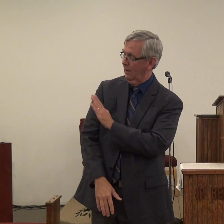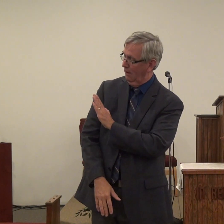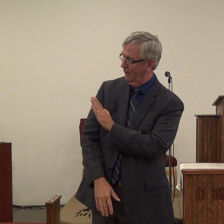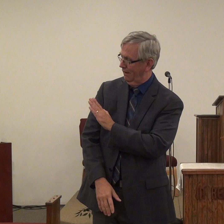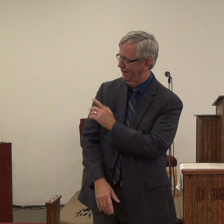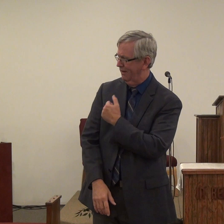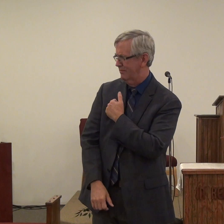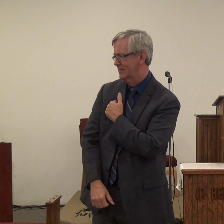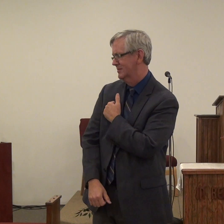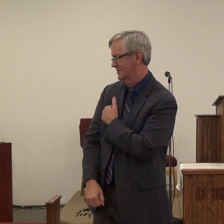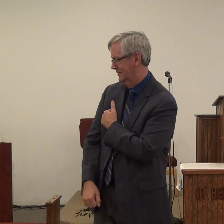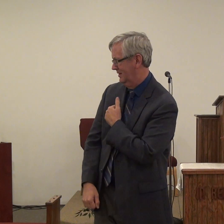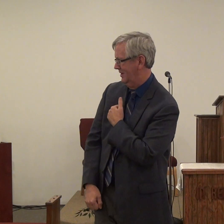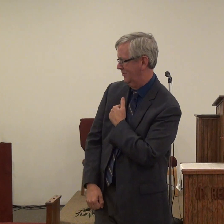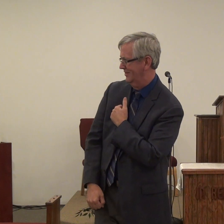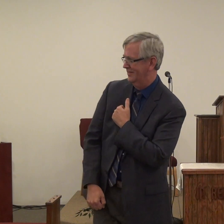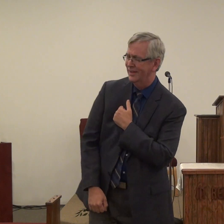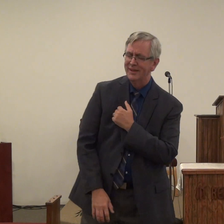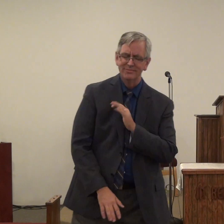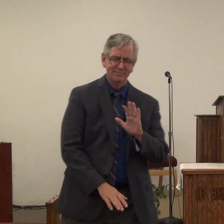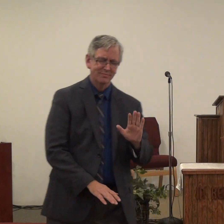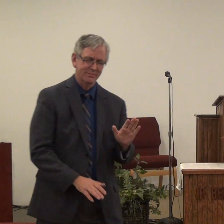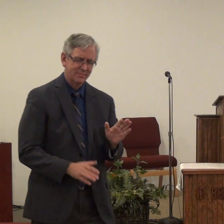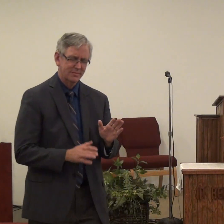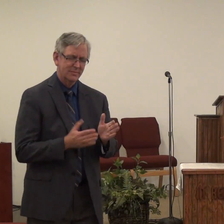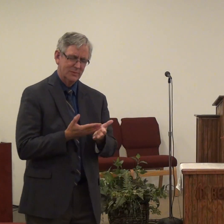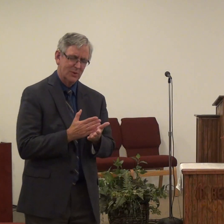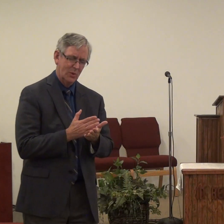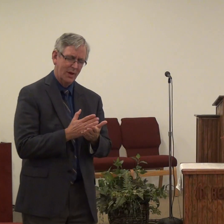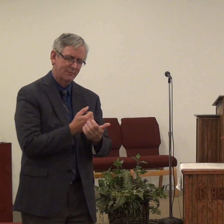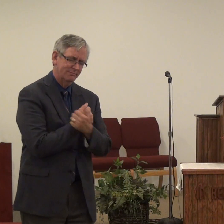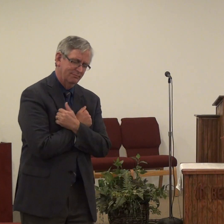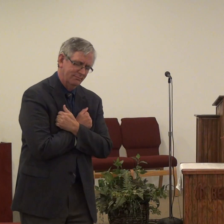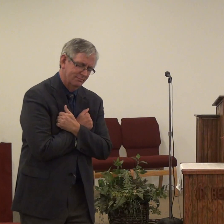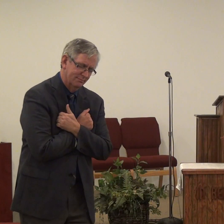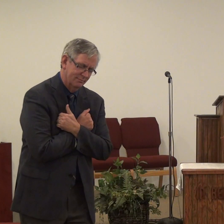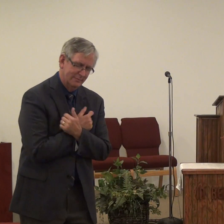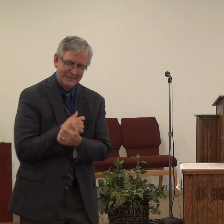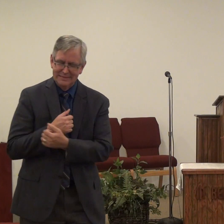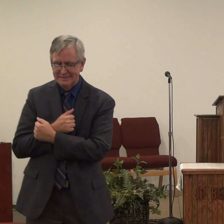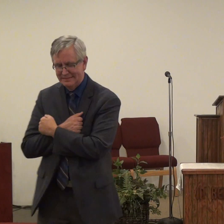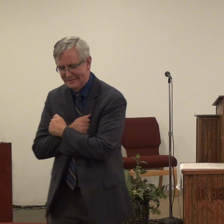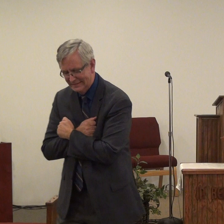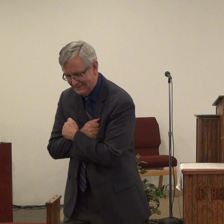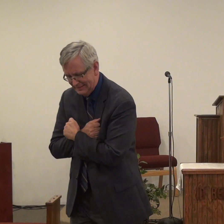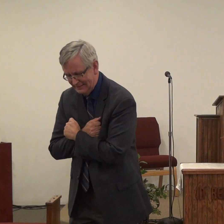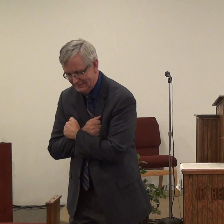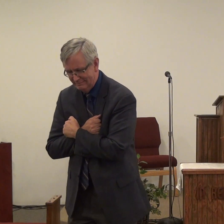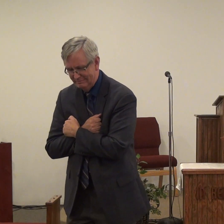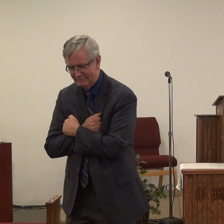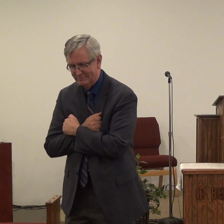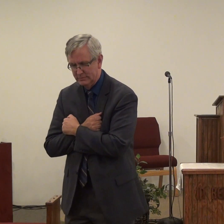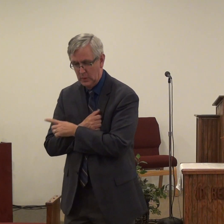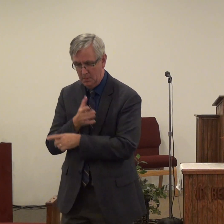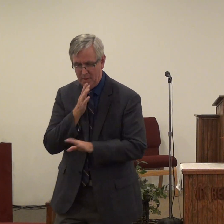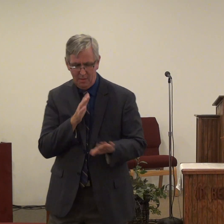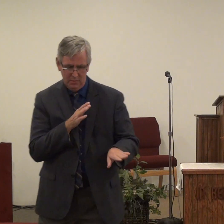by the casket. And I told her how sorry I was, and she said, it's all right. And she hugged me, and